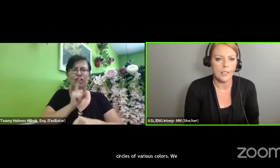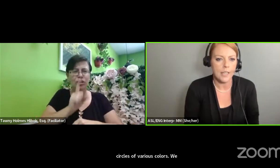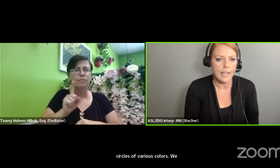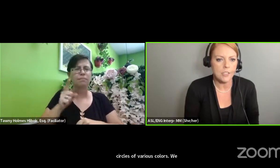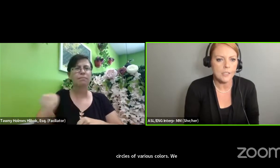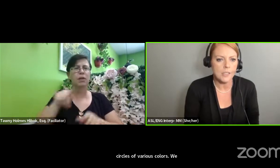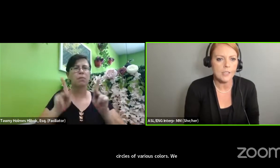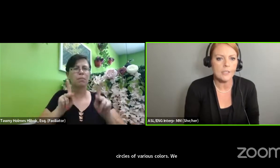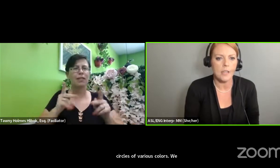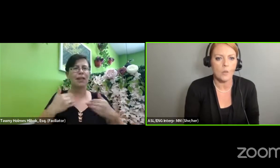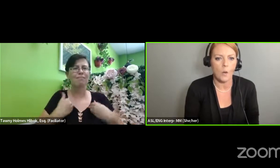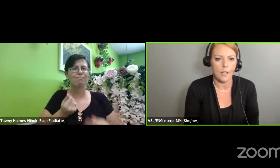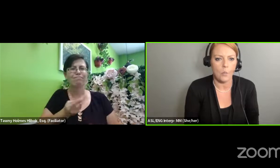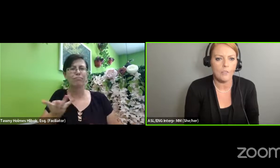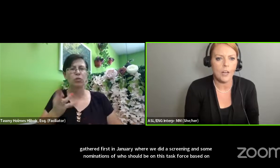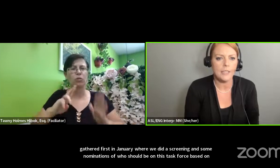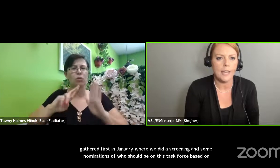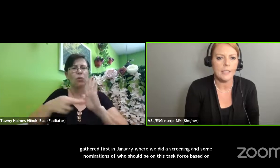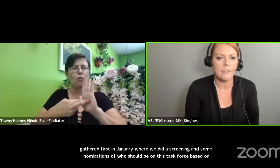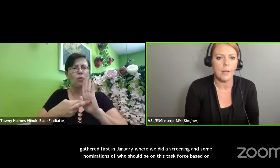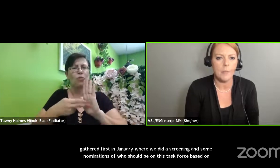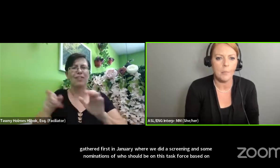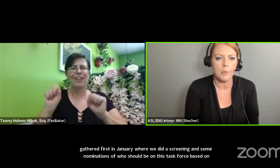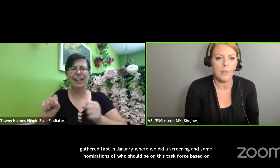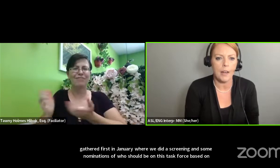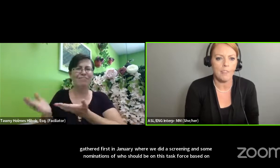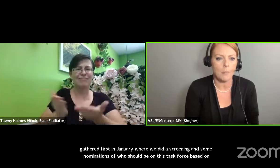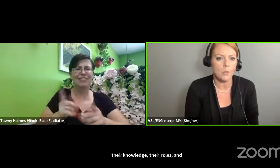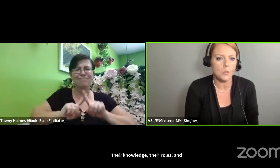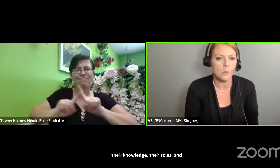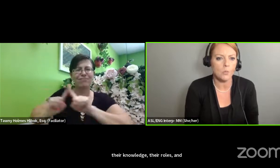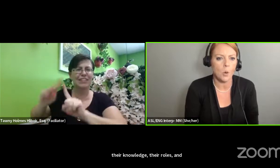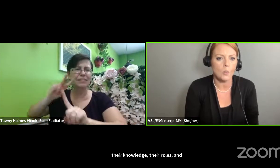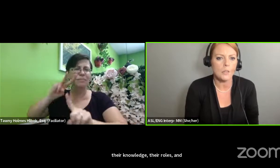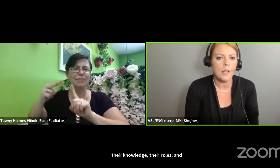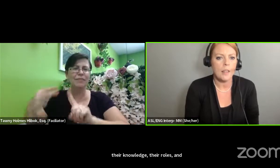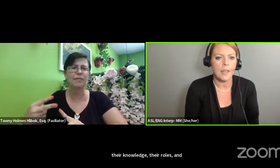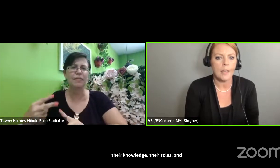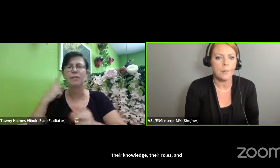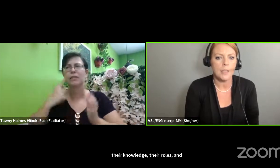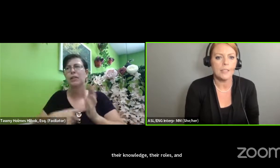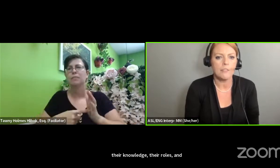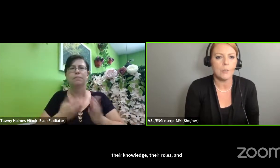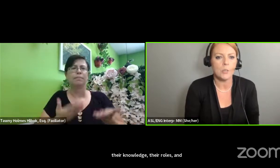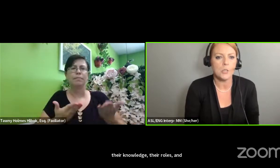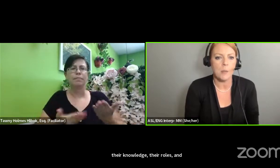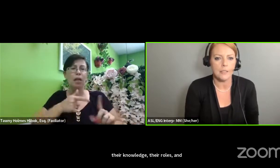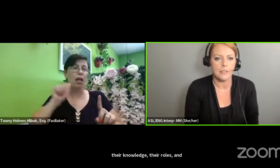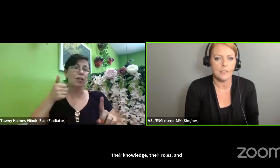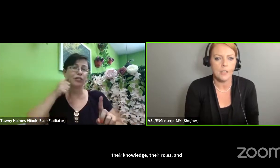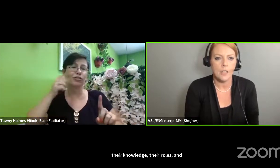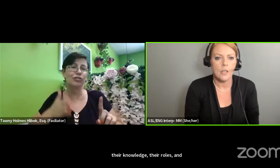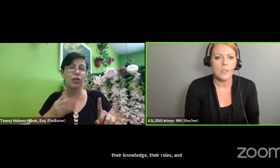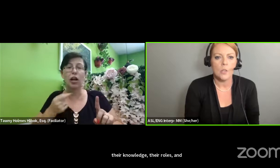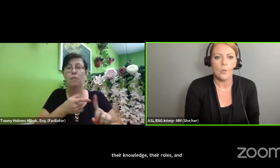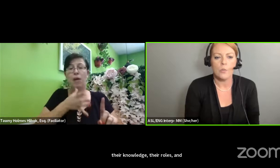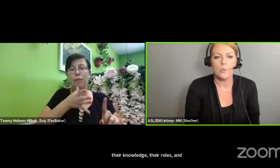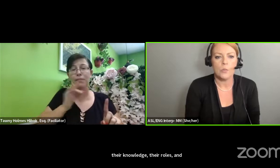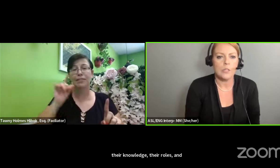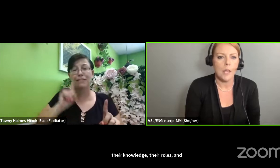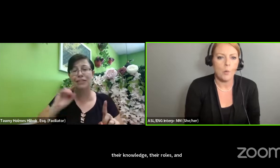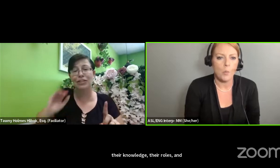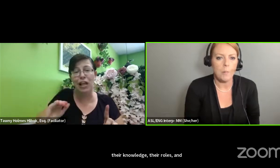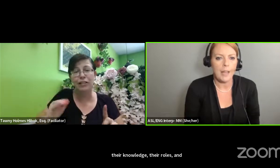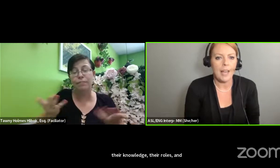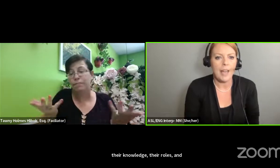in various agencies and whatnot. We've tried to identify people that have multiple roles that can bring different perspectives. So